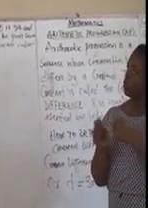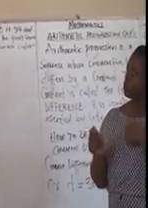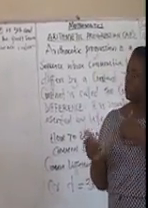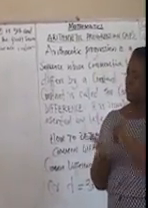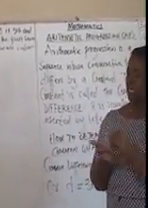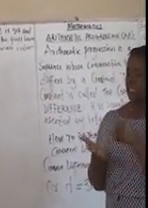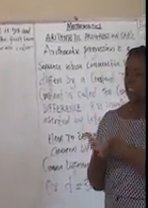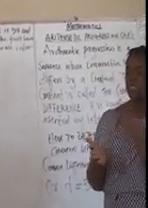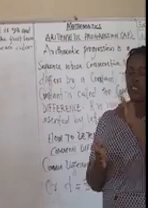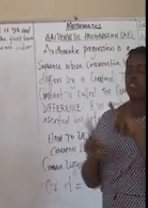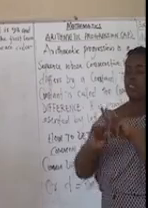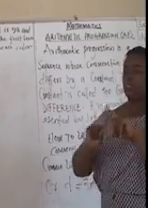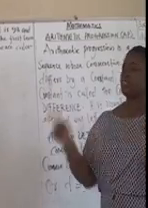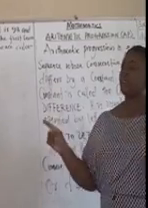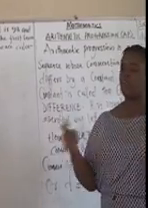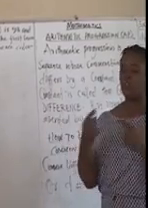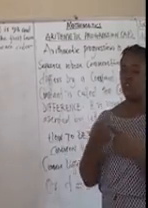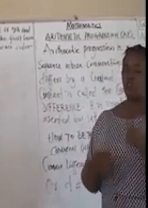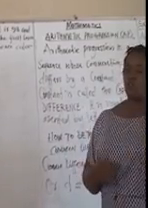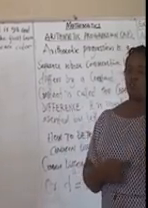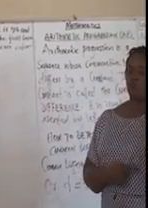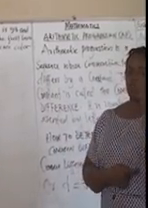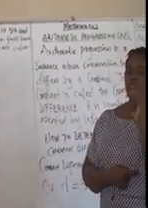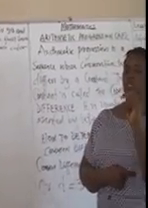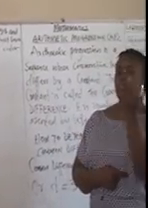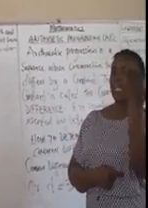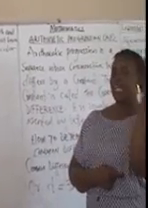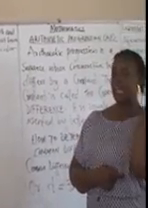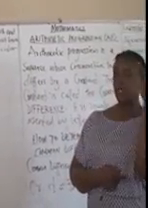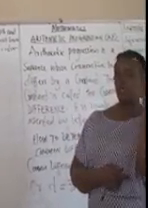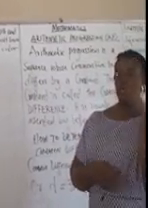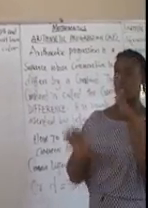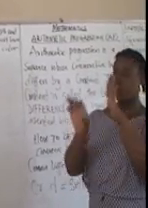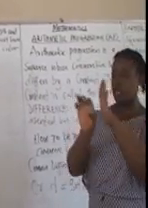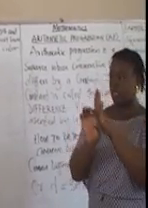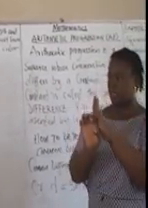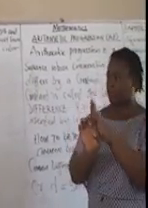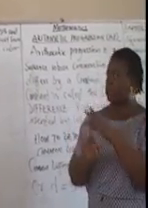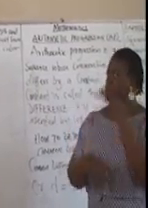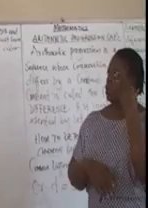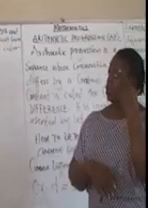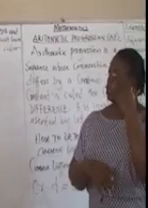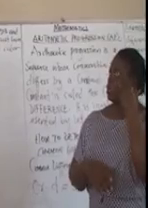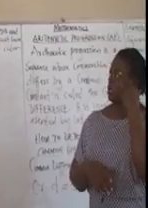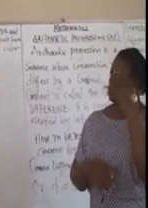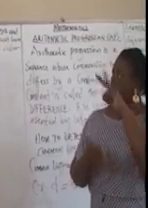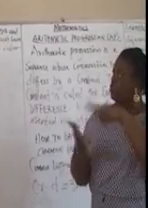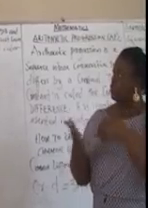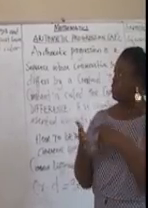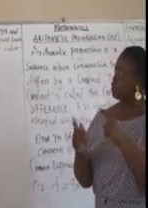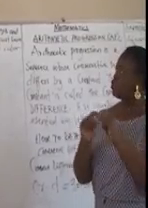quite different from the first two examples we have established. Let's read the questions together.